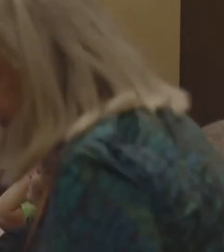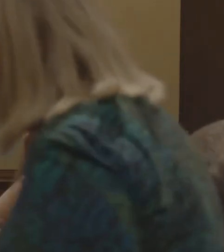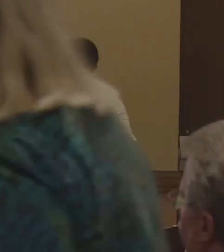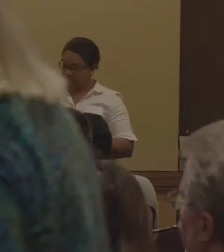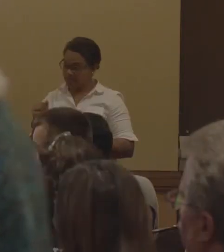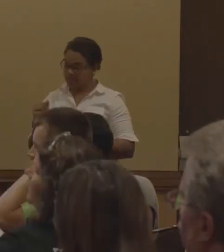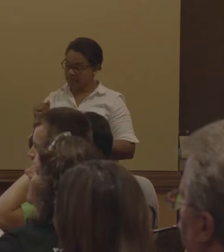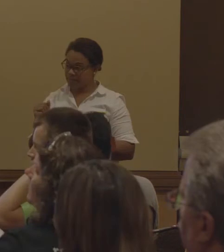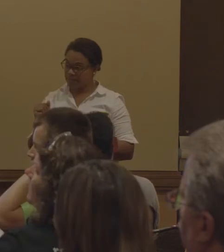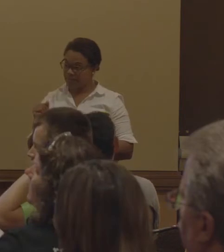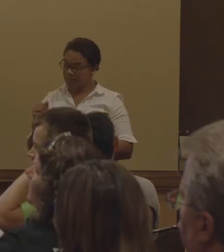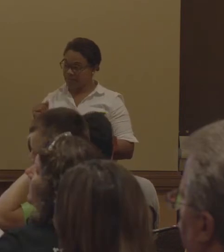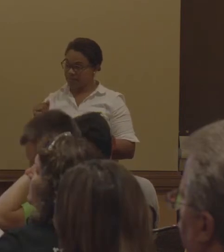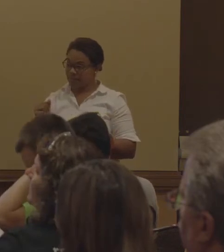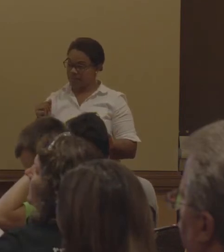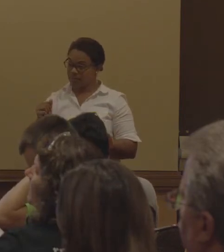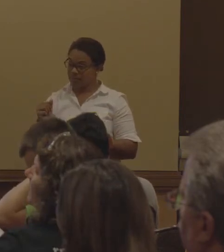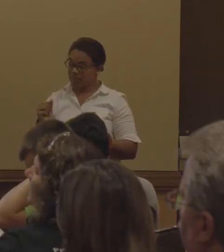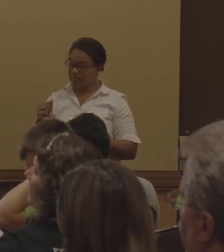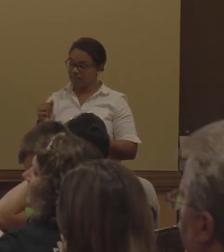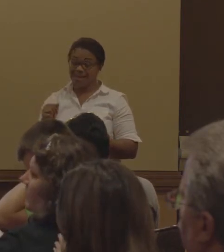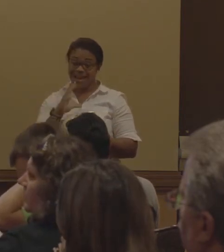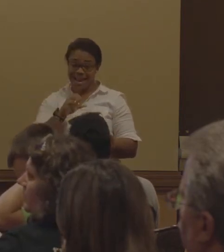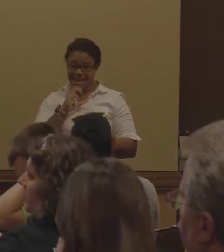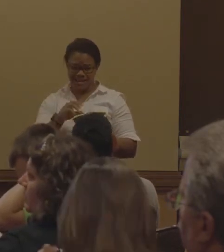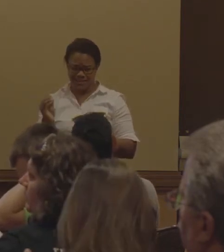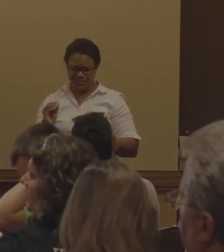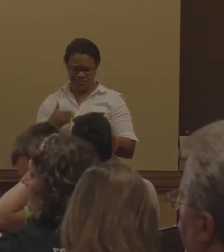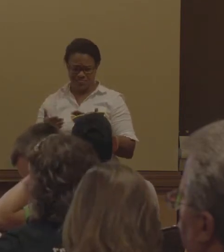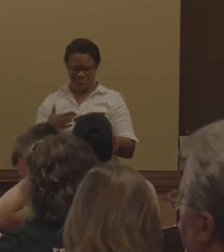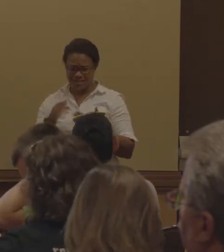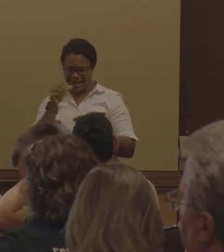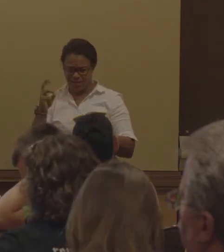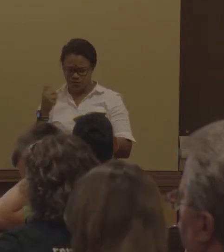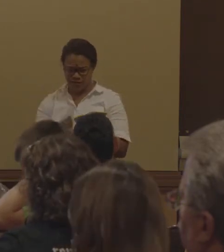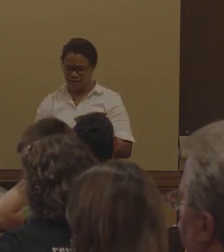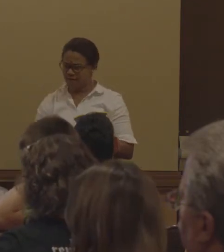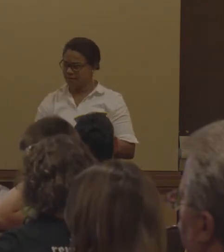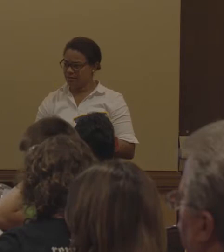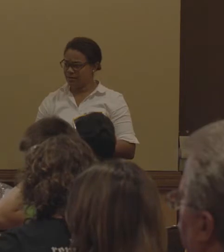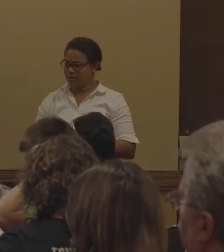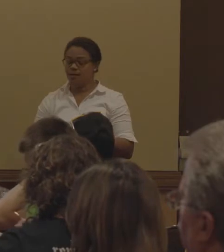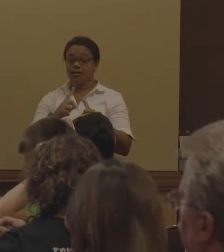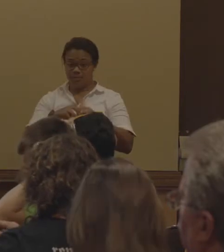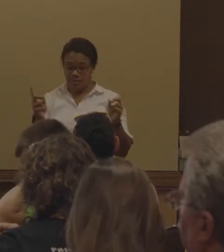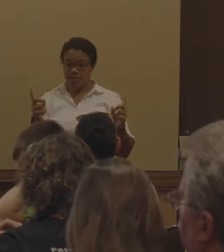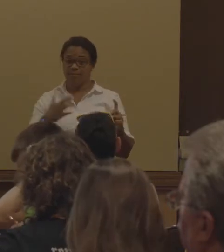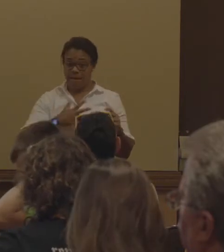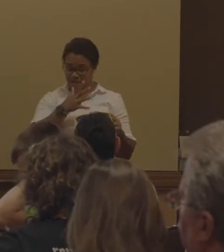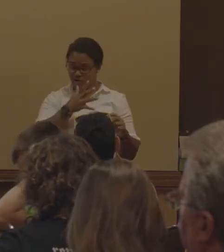Although the age is not an issue, right? But my mother was talking about